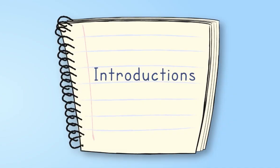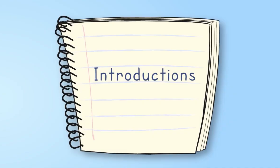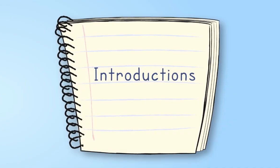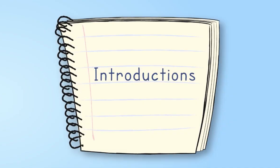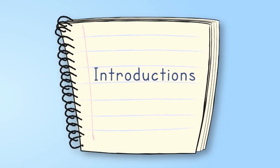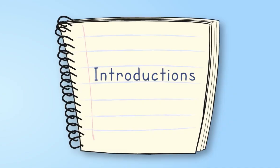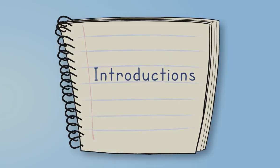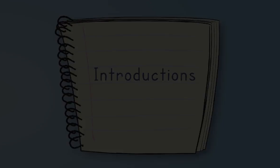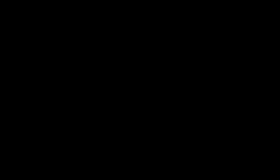Introductions.